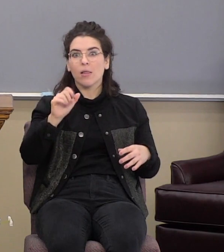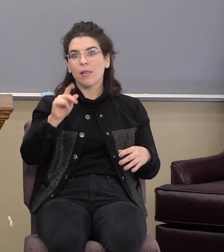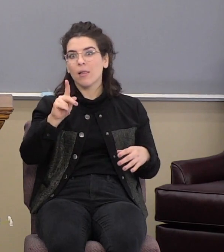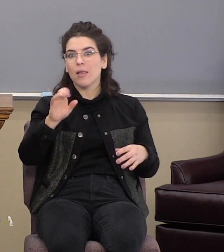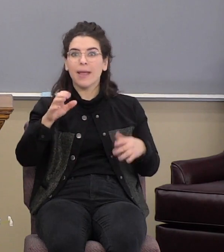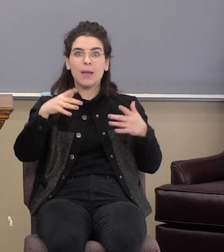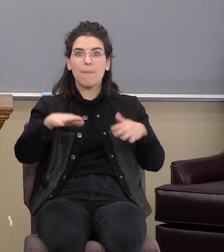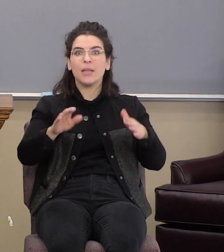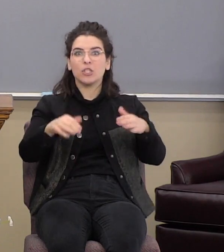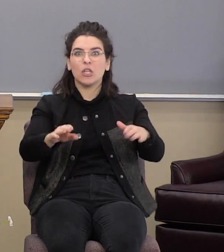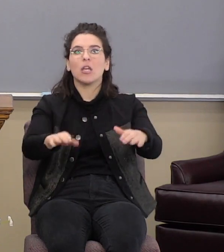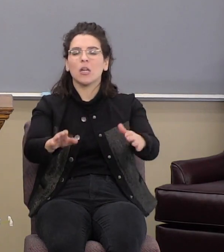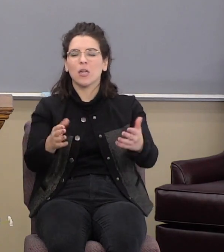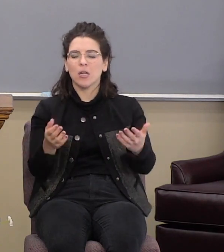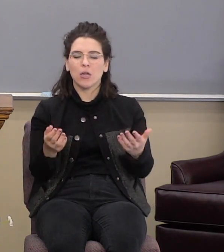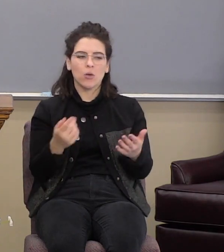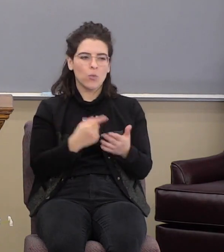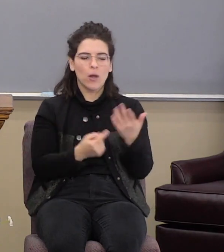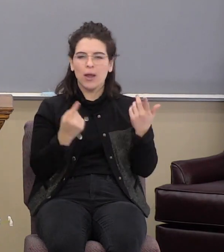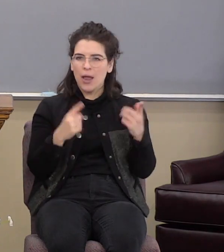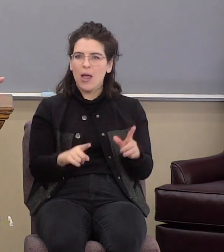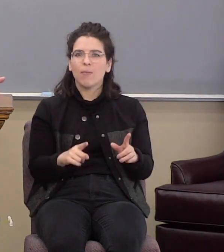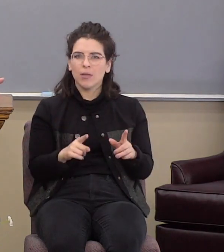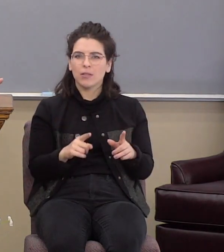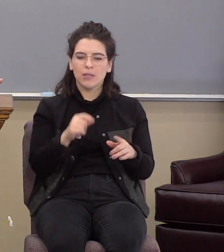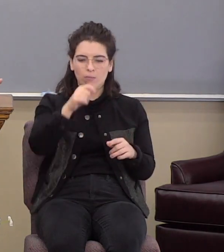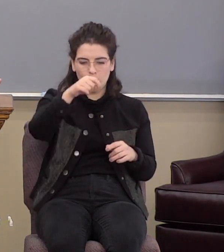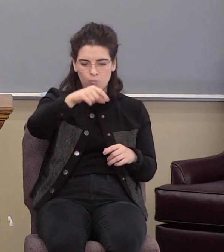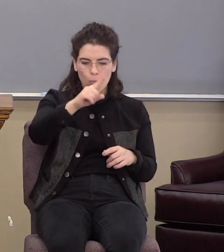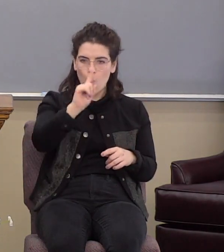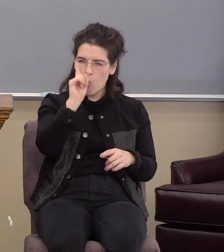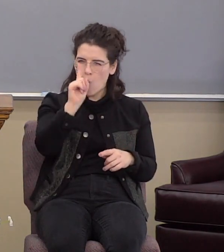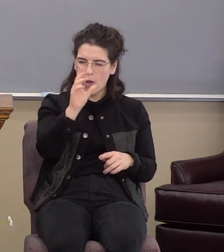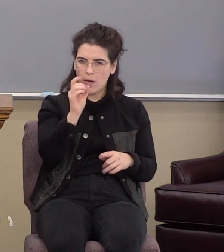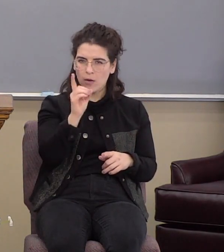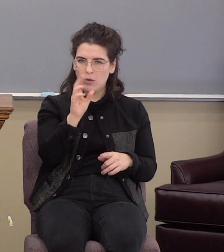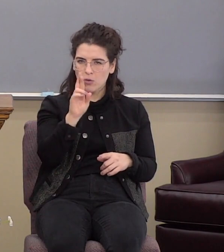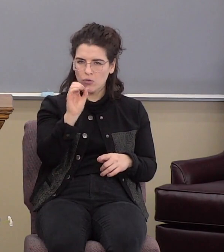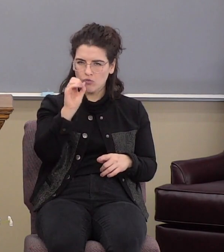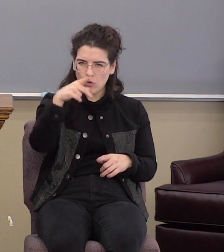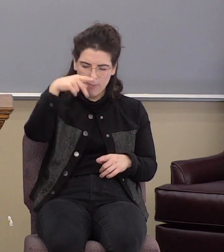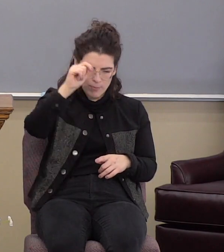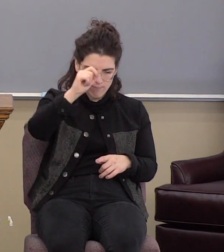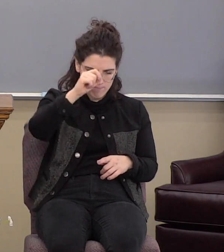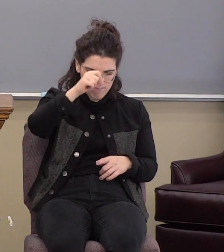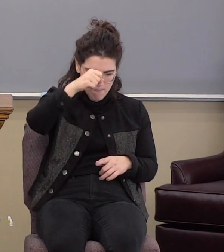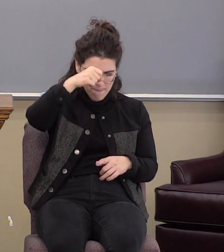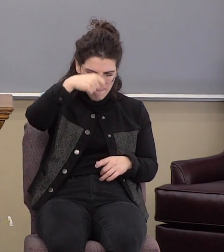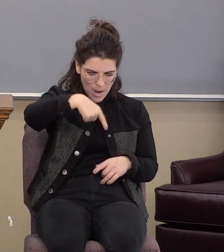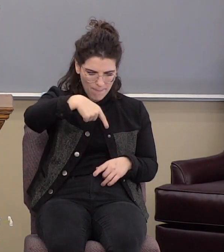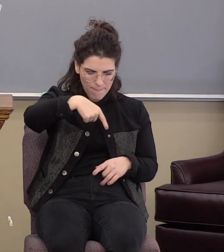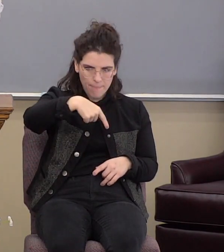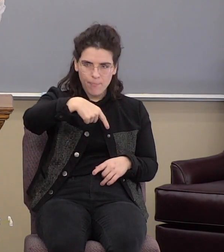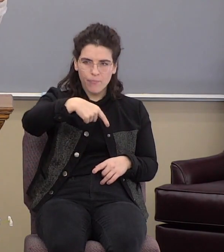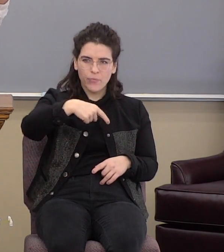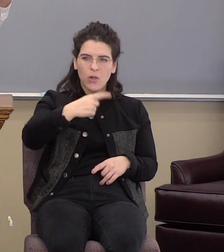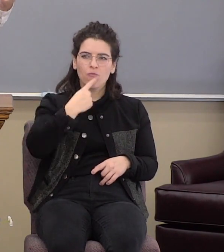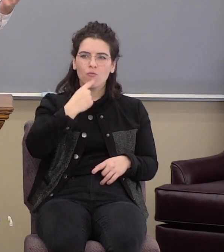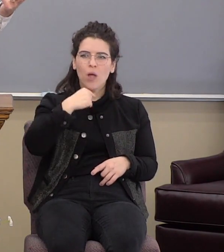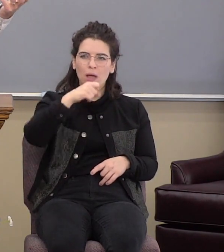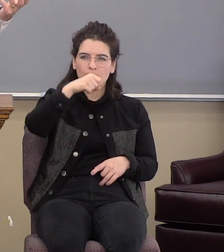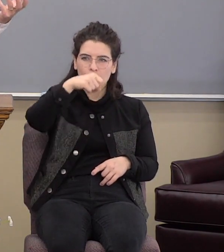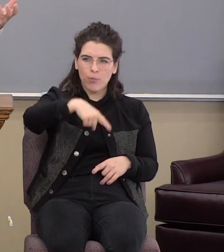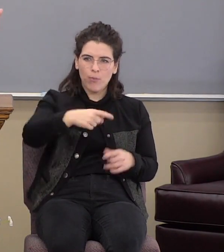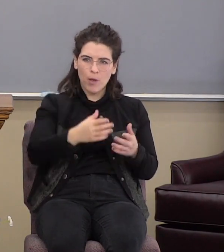droplet of red water? It's gone. It's absorbed into the body